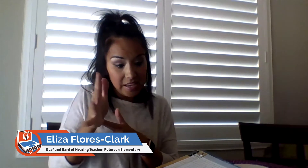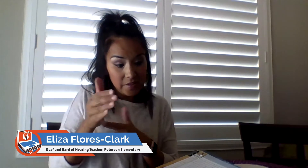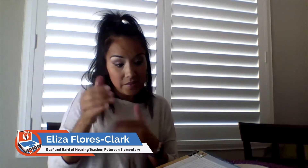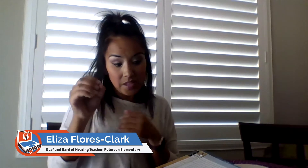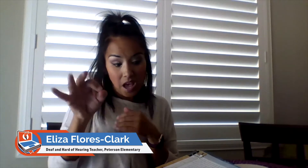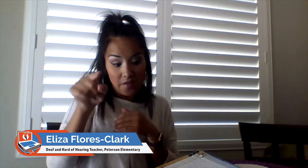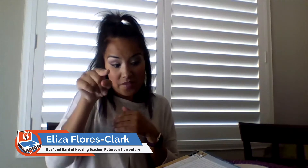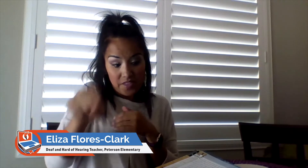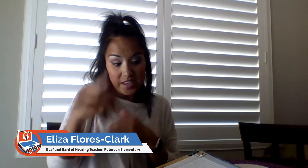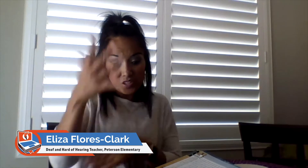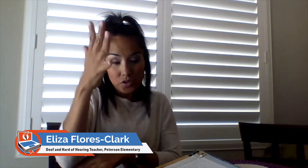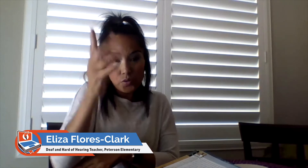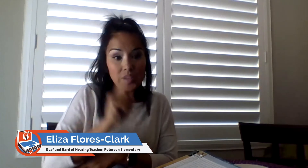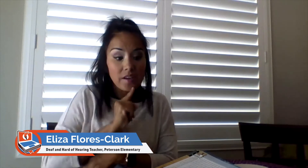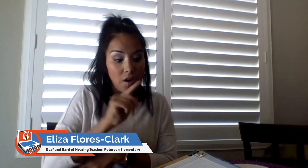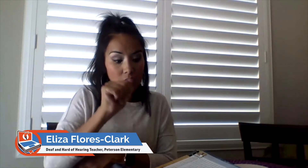Leaves of this tree are